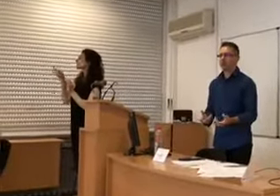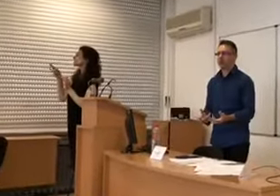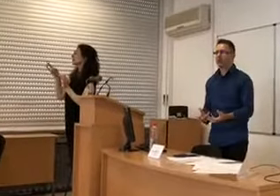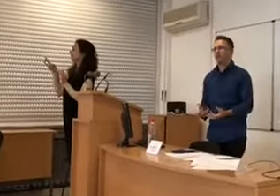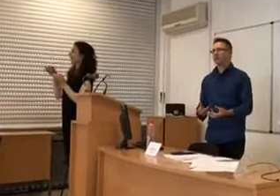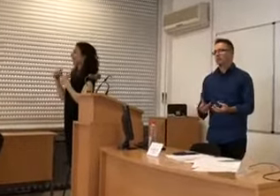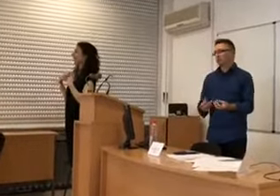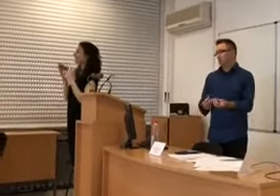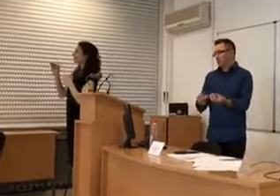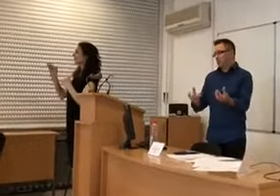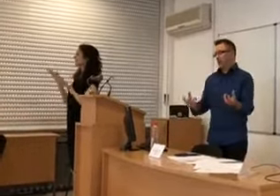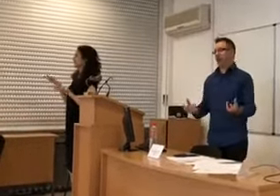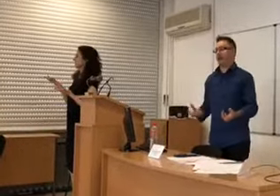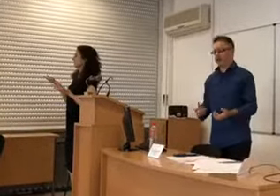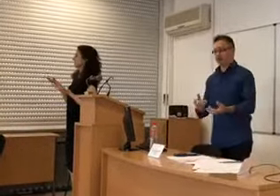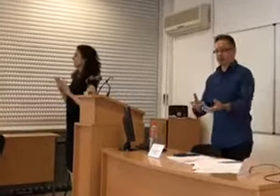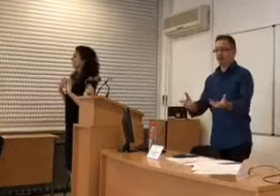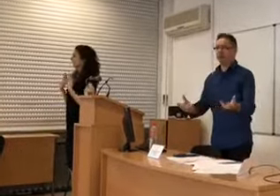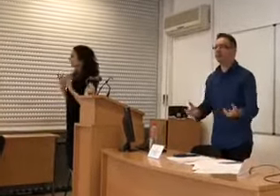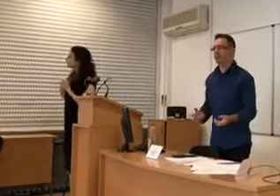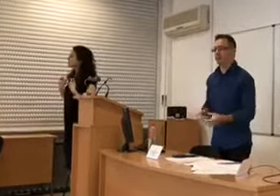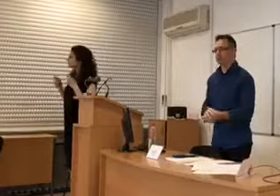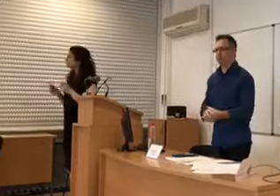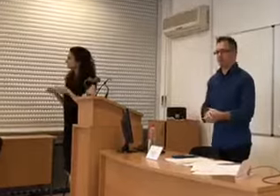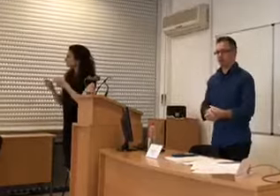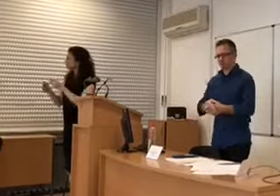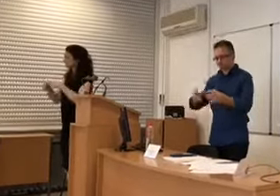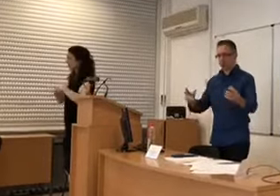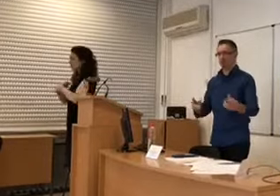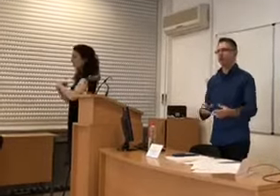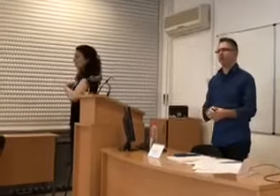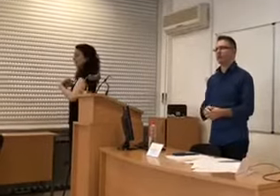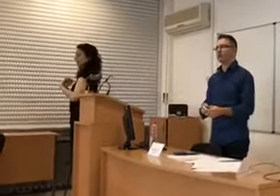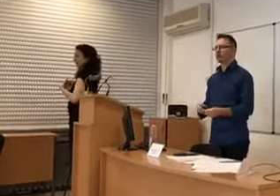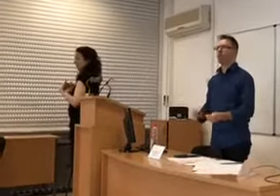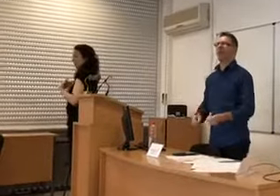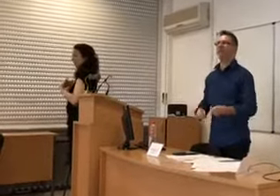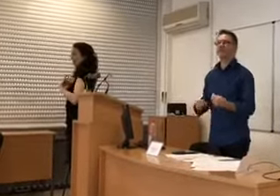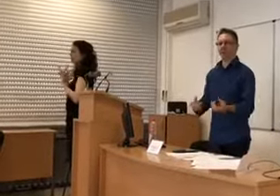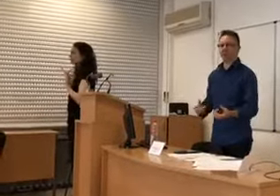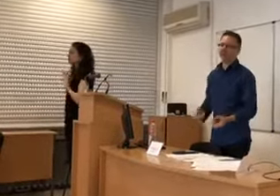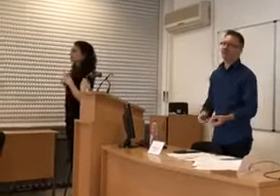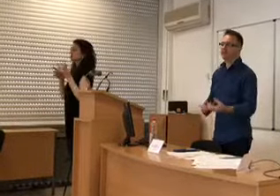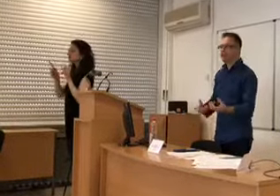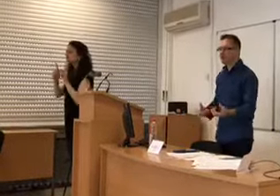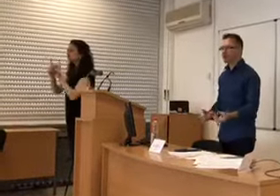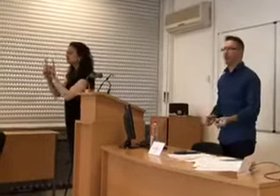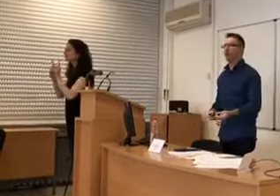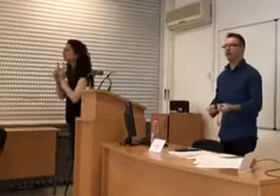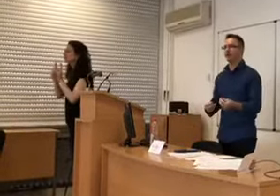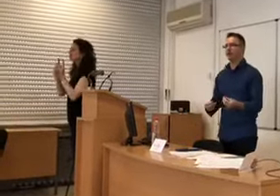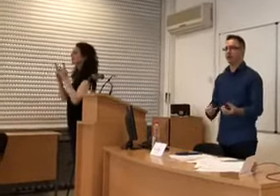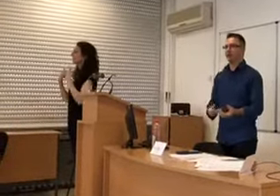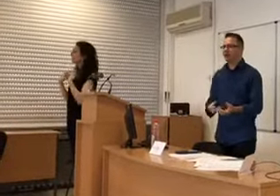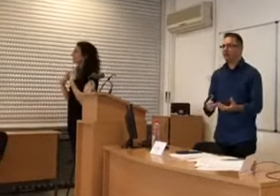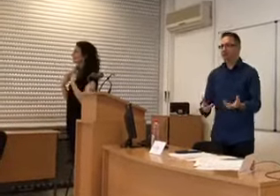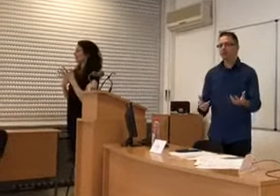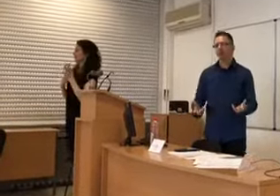provokes many participants in the social interaction to emphasize very much on